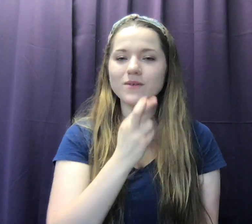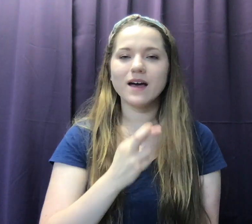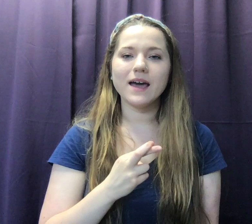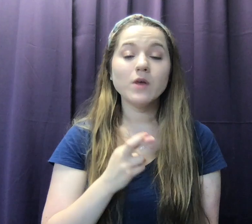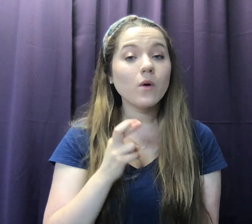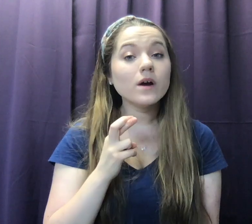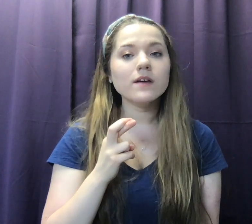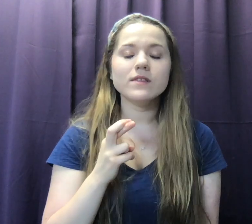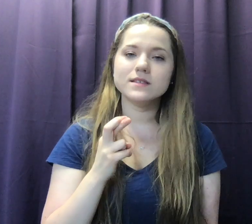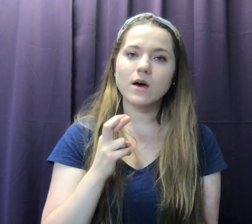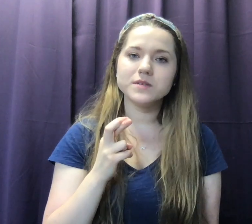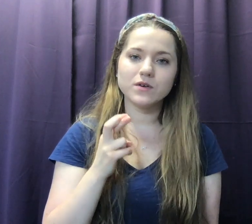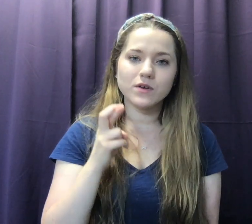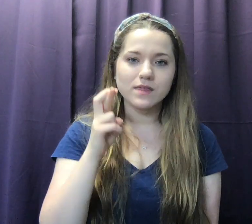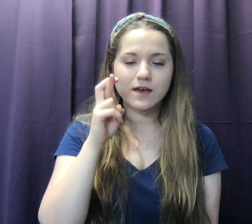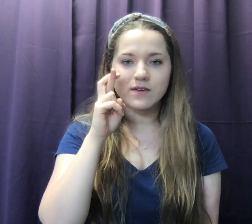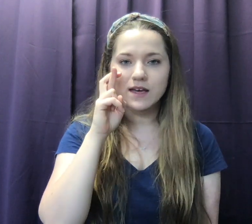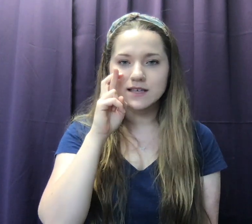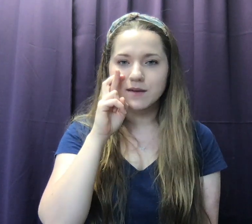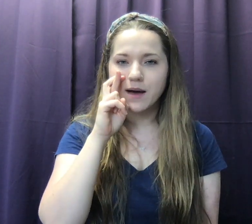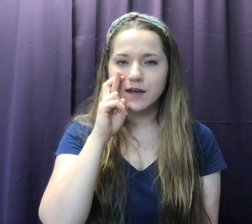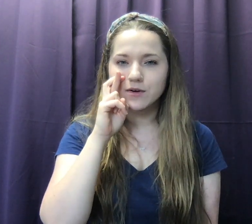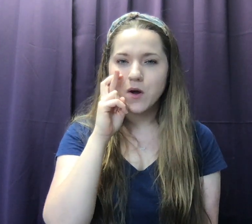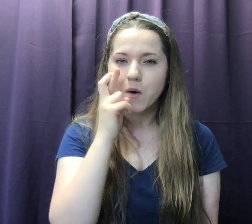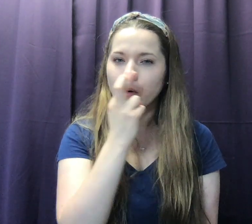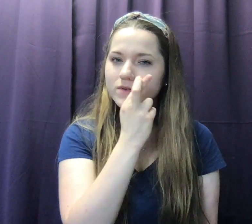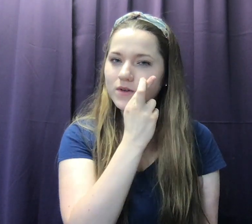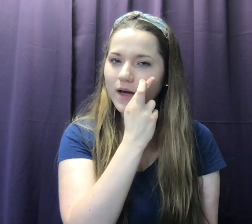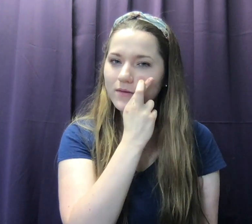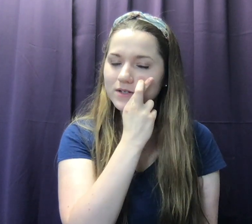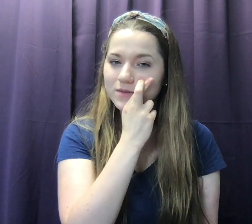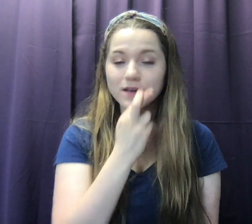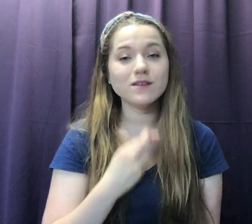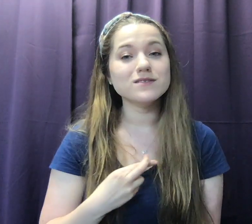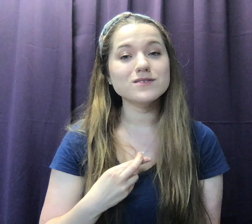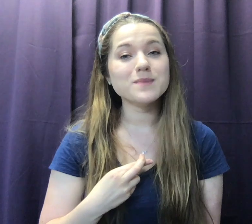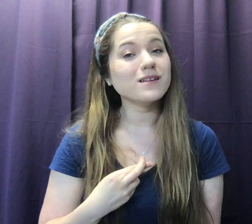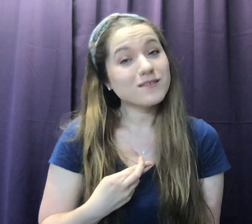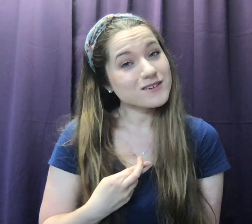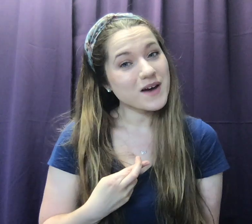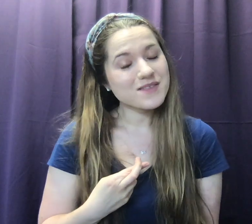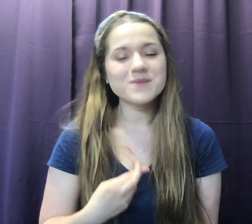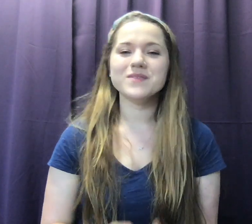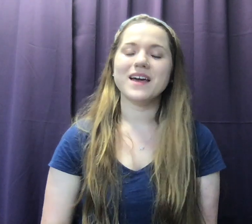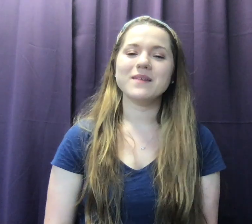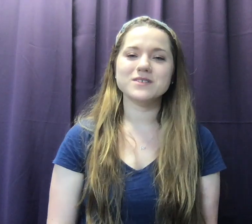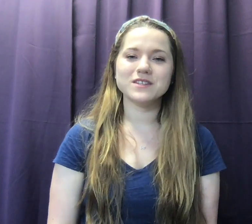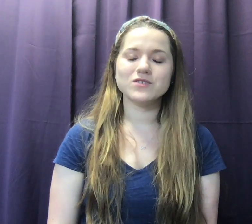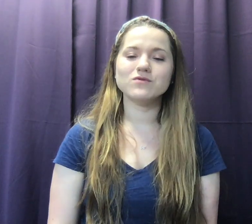Okay, or if this helps you, you can think of it, it's like by your nose, okay, which is what you use to smell a rose with. Okay, so let's do